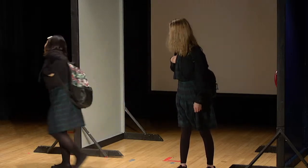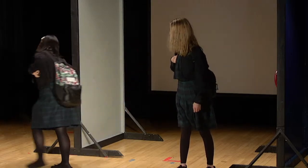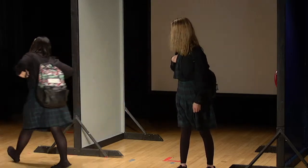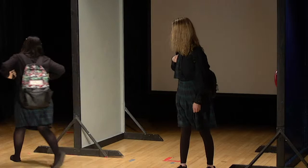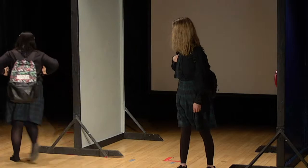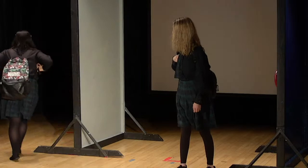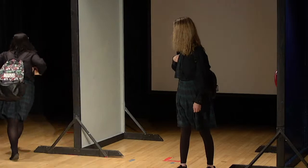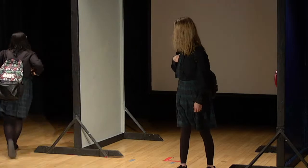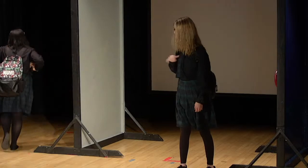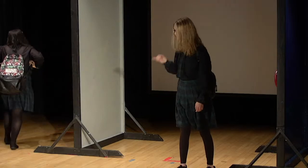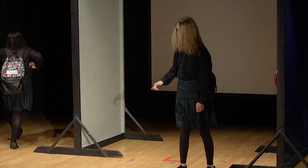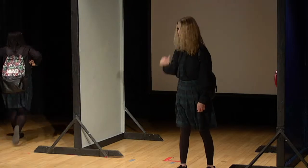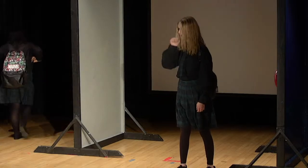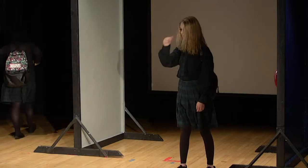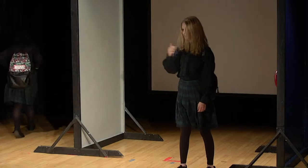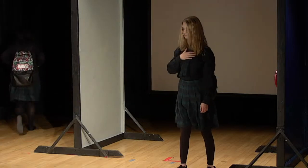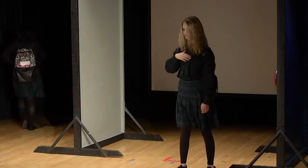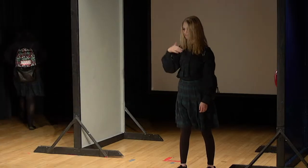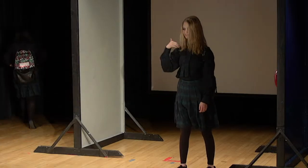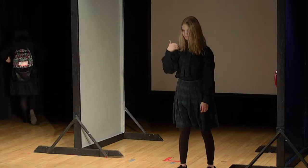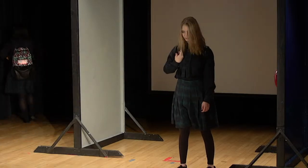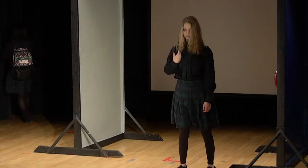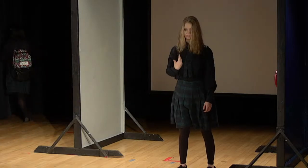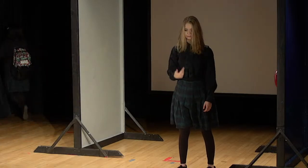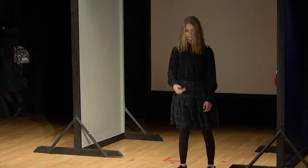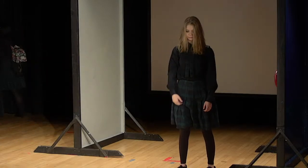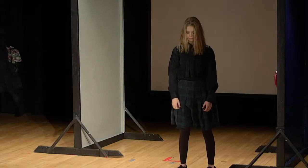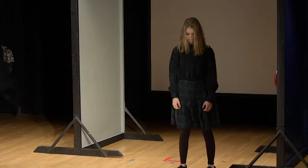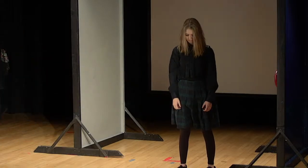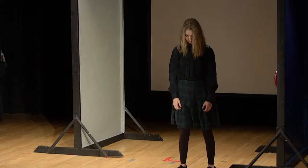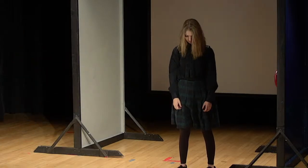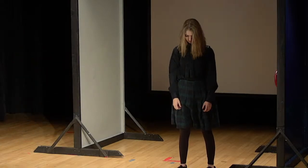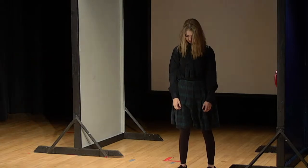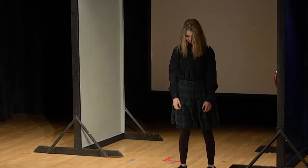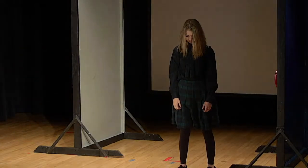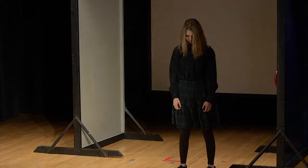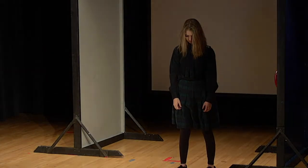so... Rebecca leaves mid-sentence. That's not my fault.